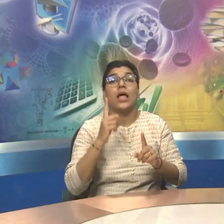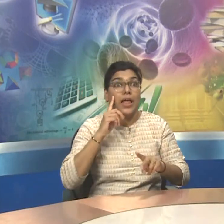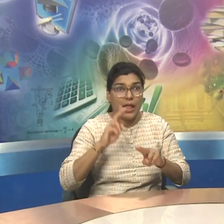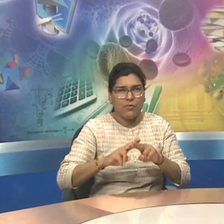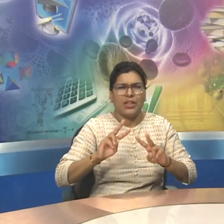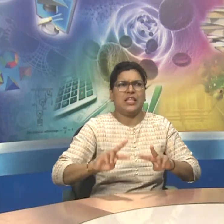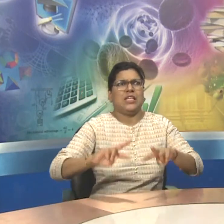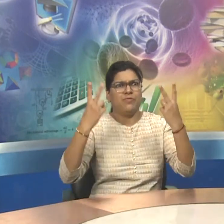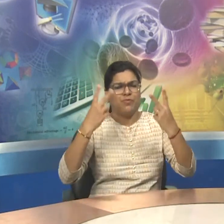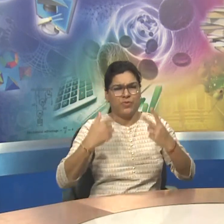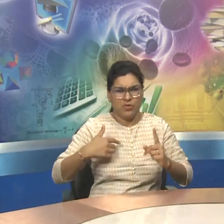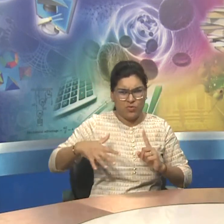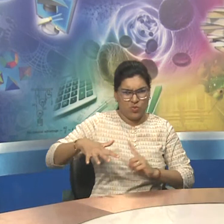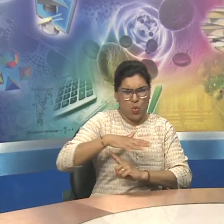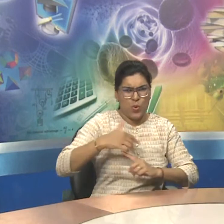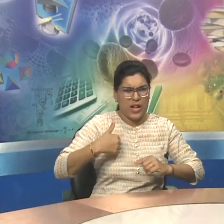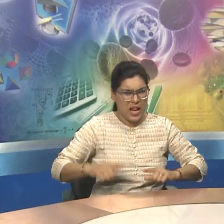the given state.